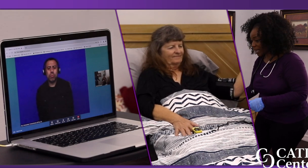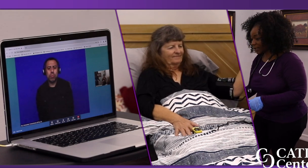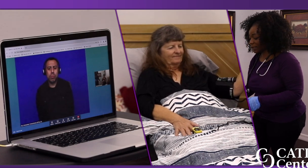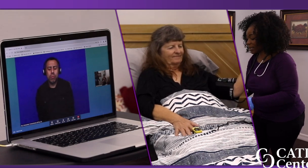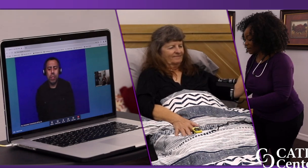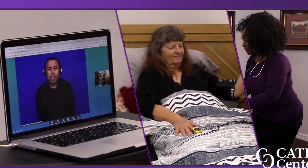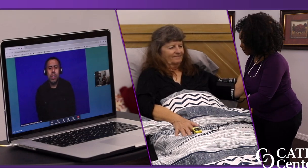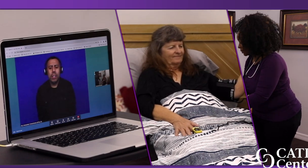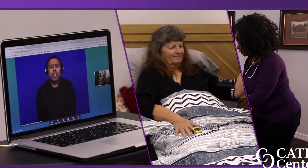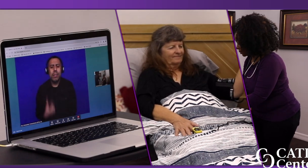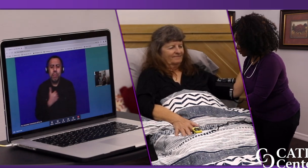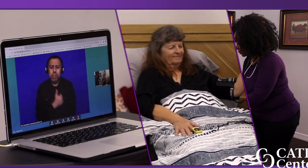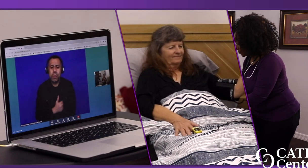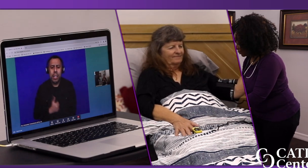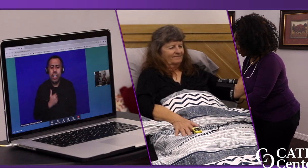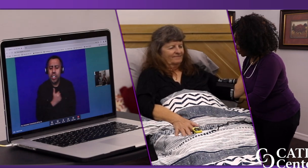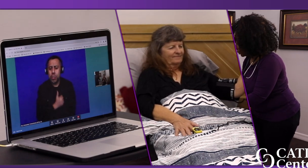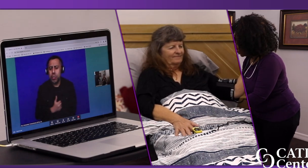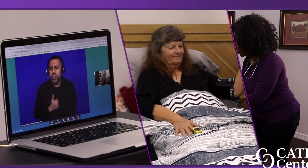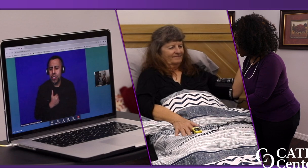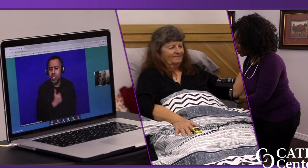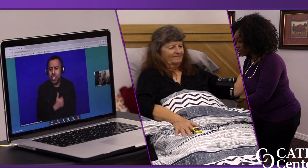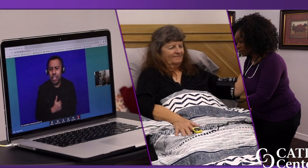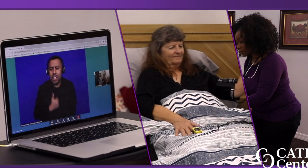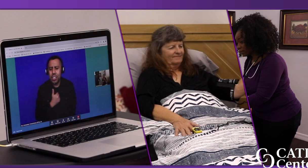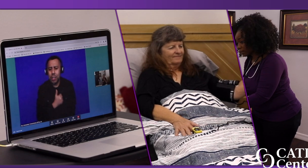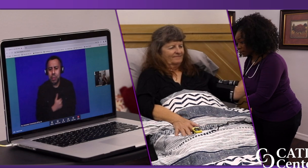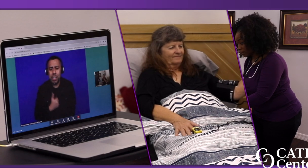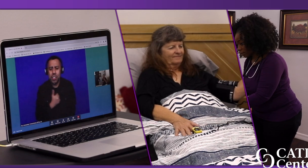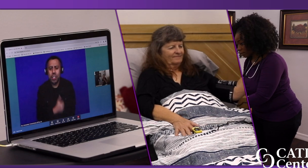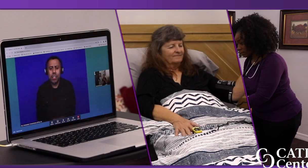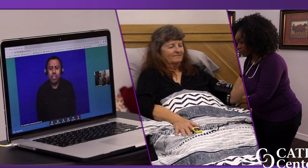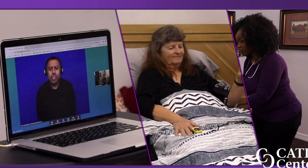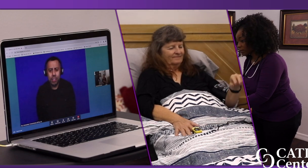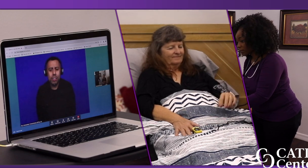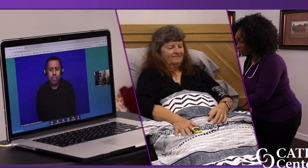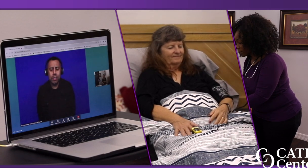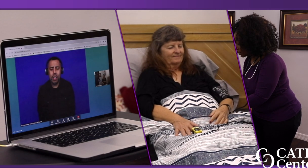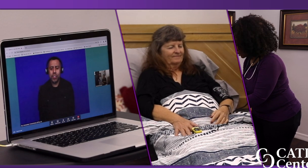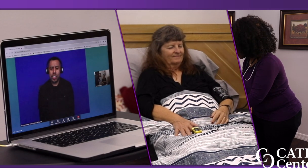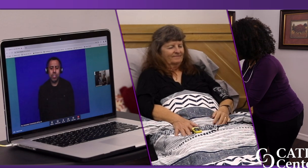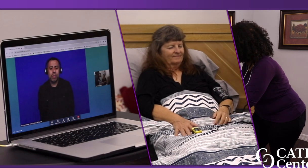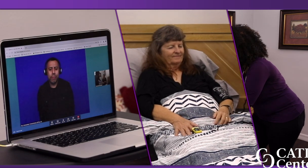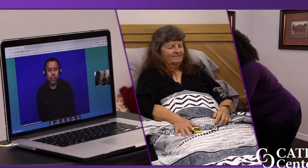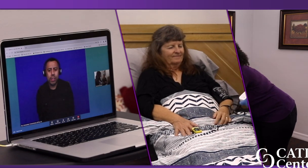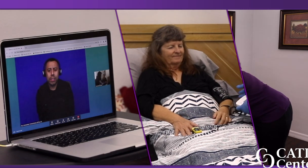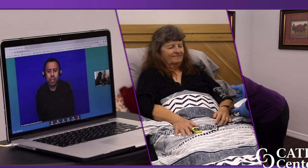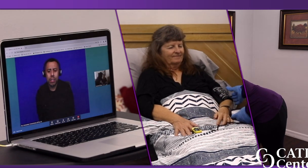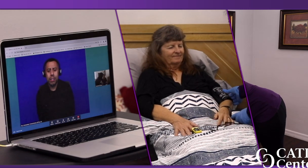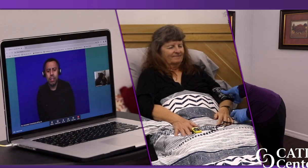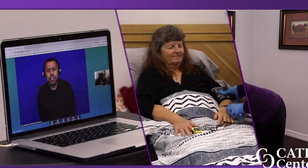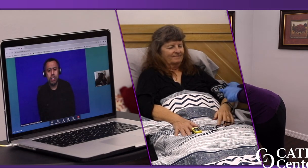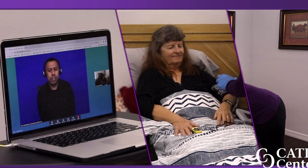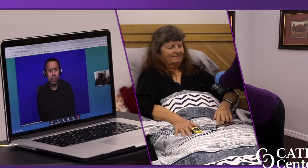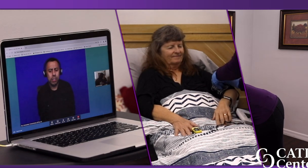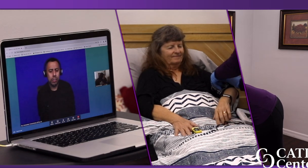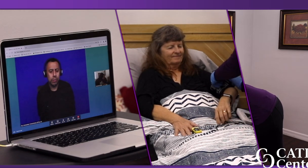I do apologize. And the interpreter is just catching up the patient on the conversation.